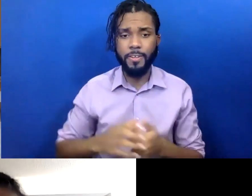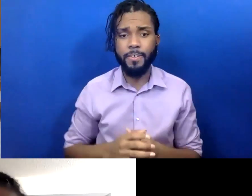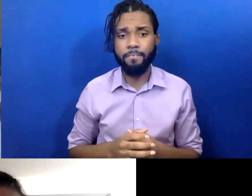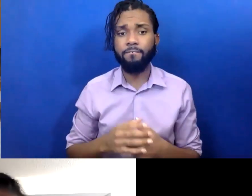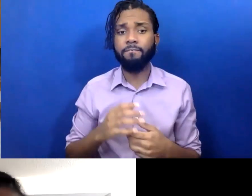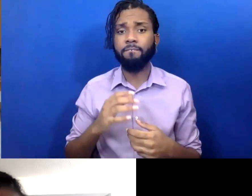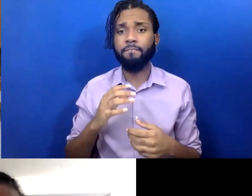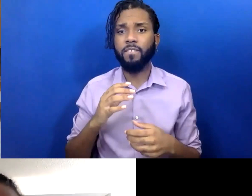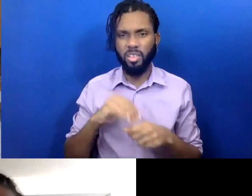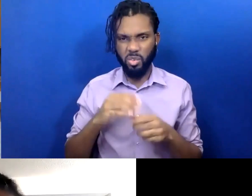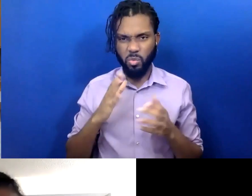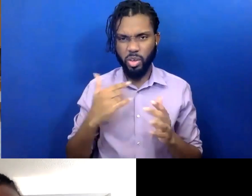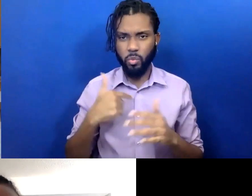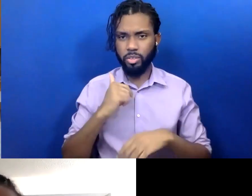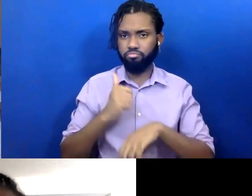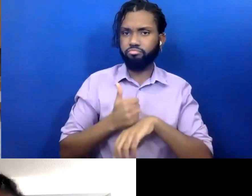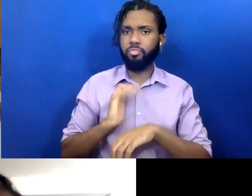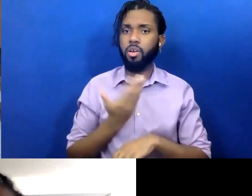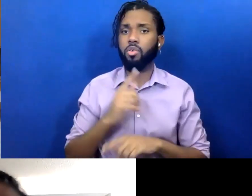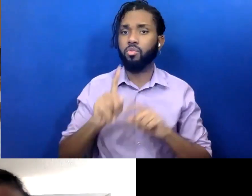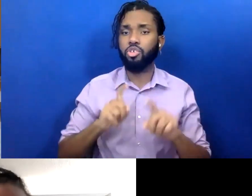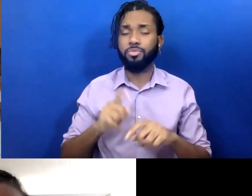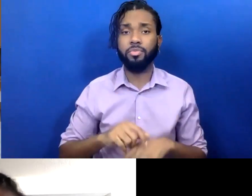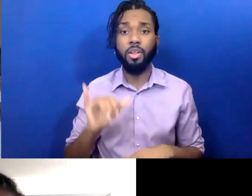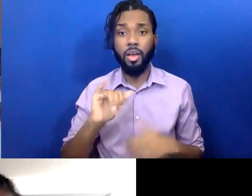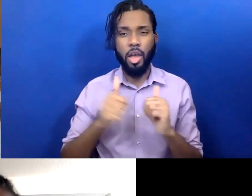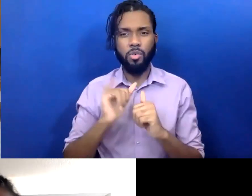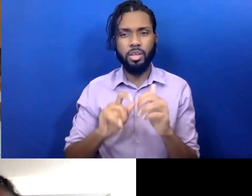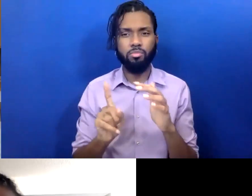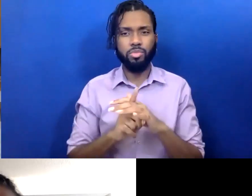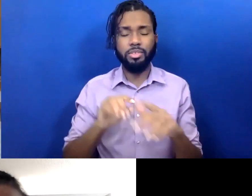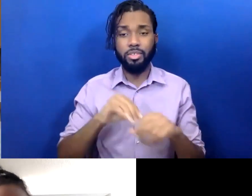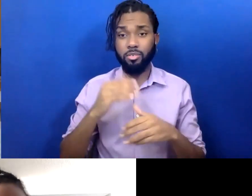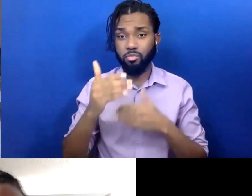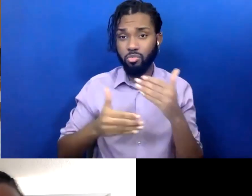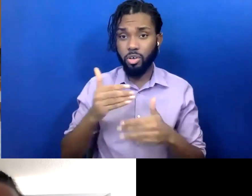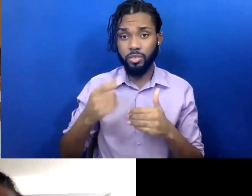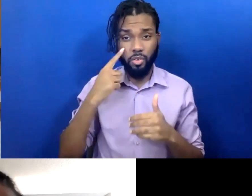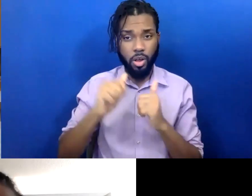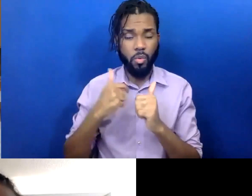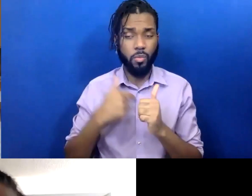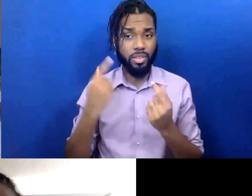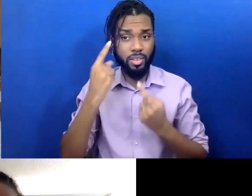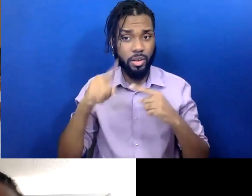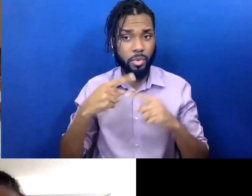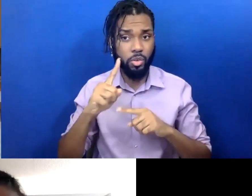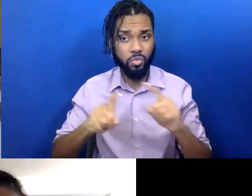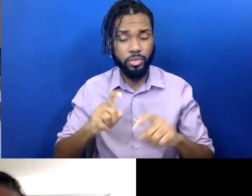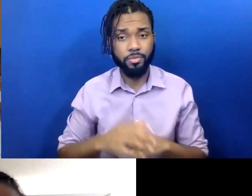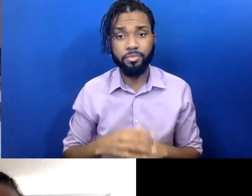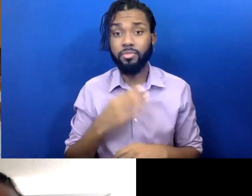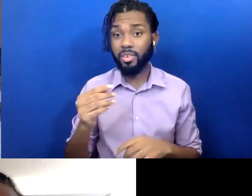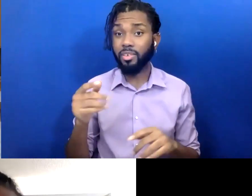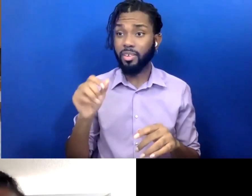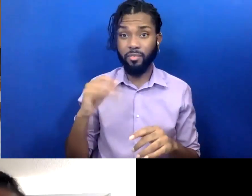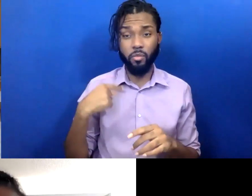we're forming the questions? How are they present in the process of thinking about the questions? And if we have blind spots,